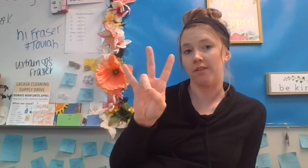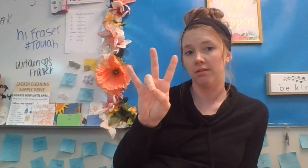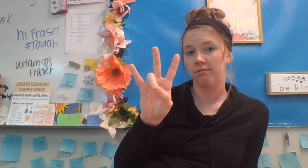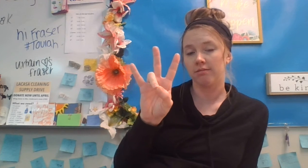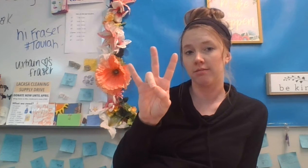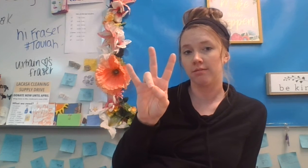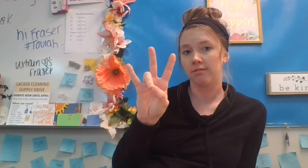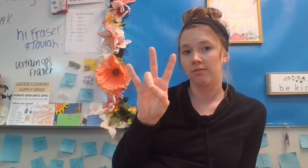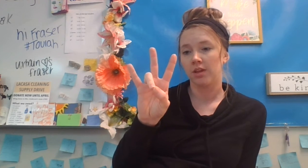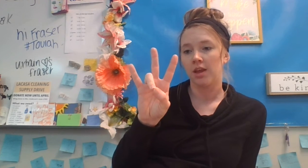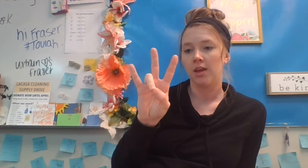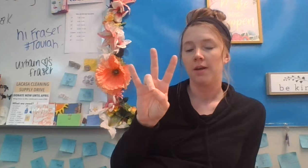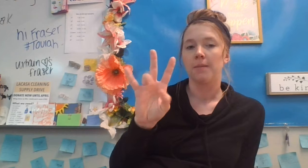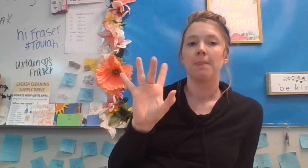527